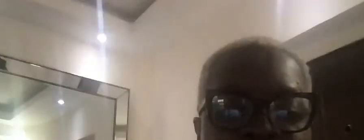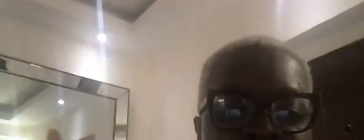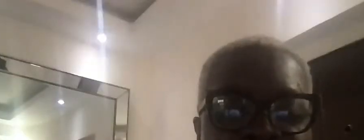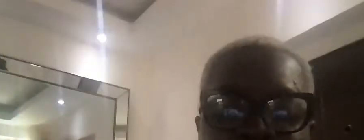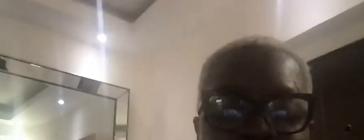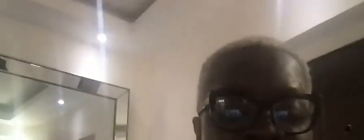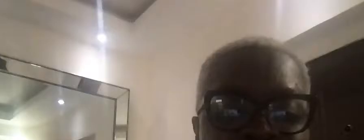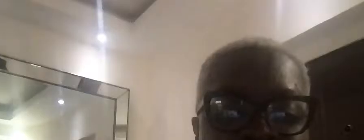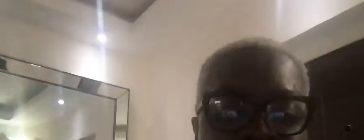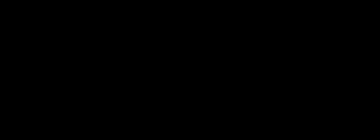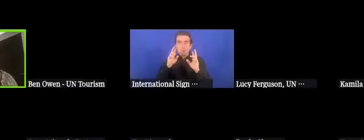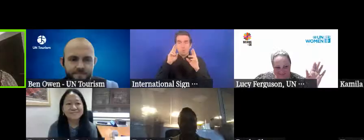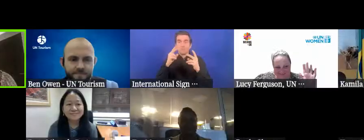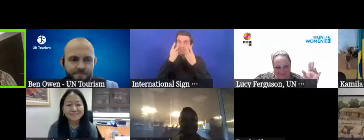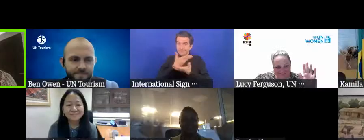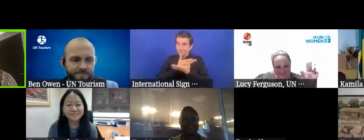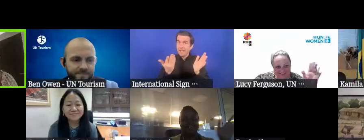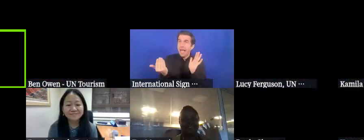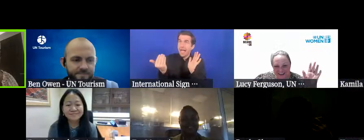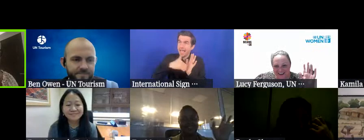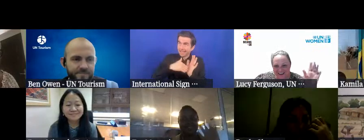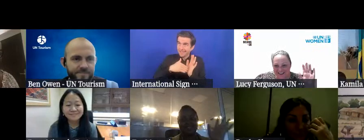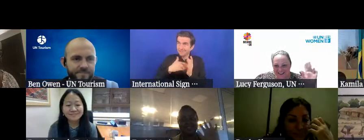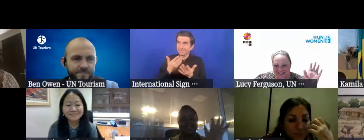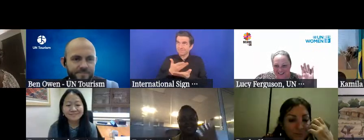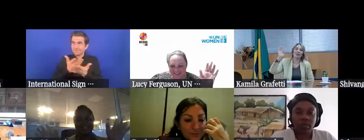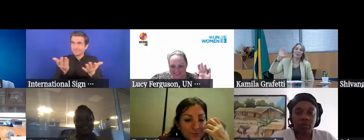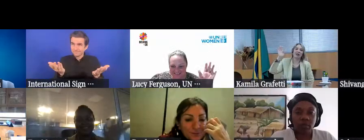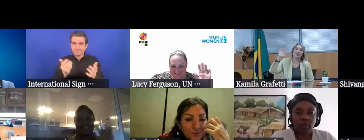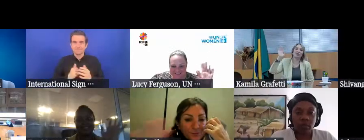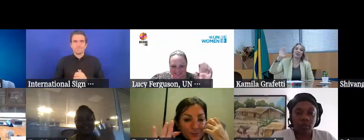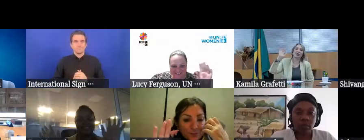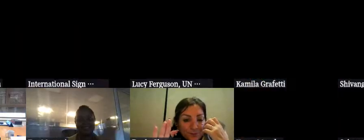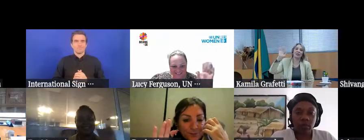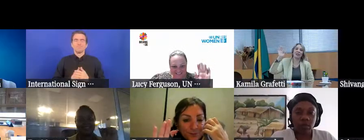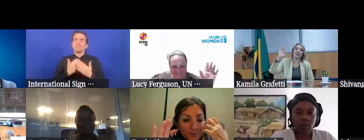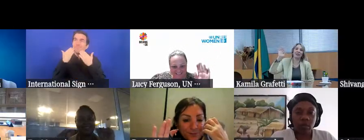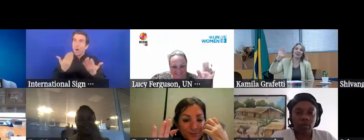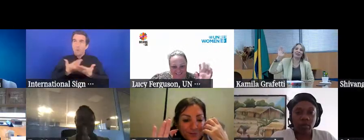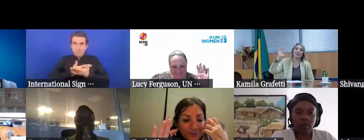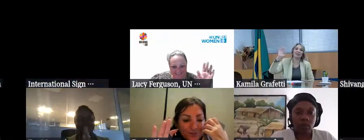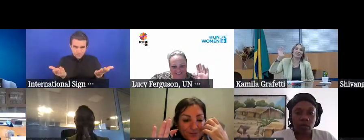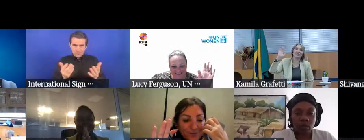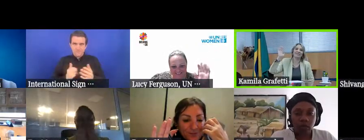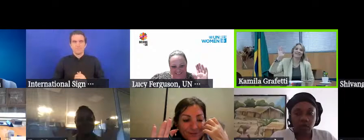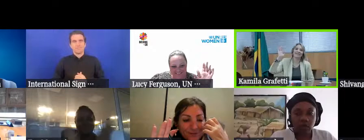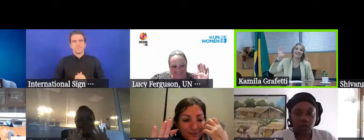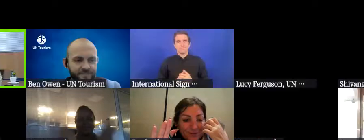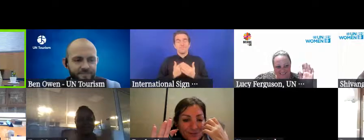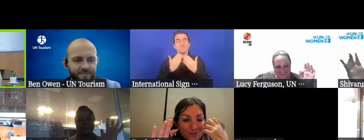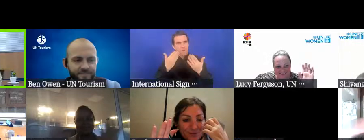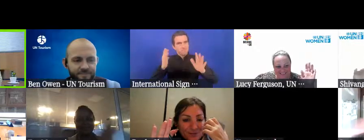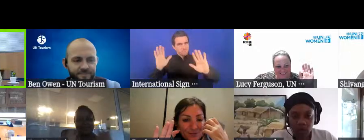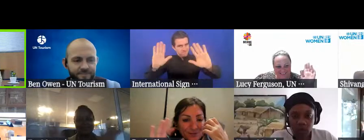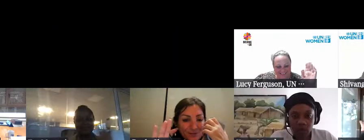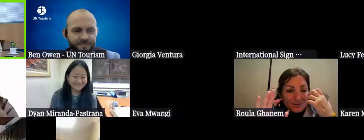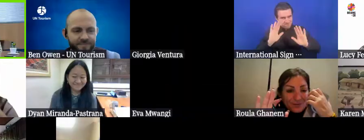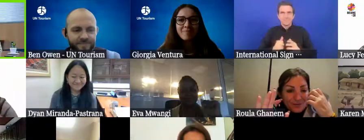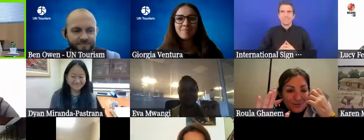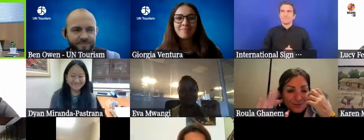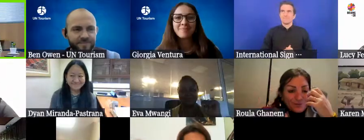UN Tourism. Thanks. Bye. Bye-bye. It was a pleasure. Bye-bye. Thank you. Thank you. Bye-bye.